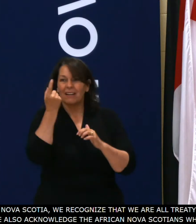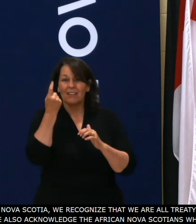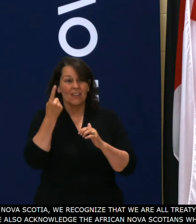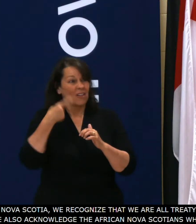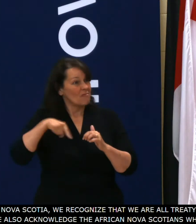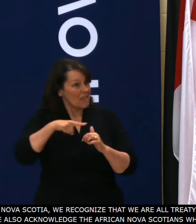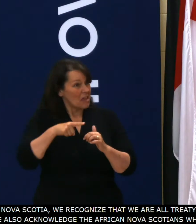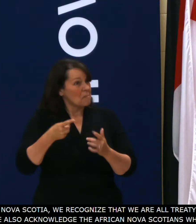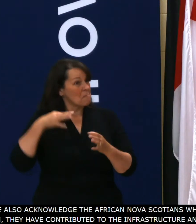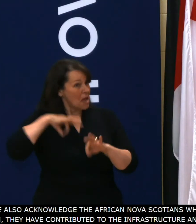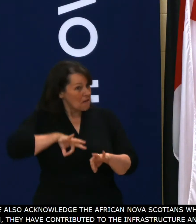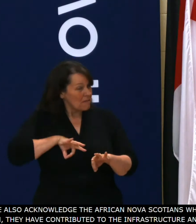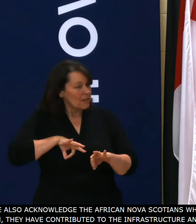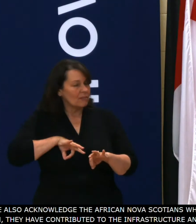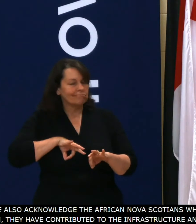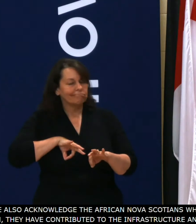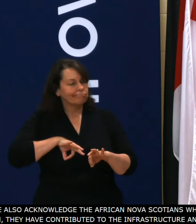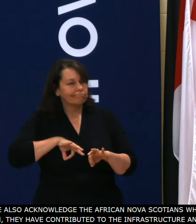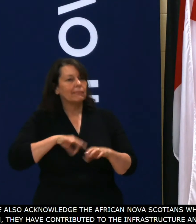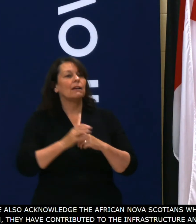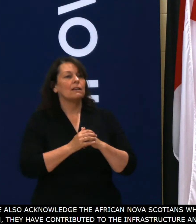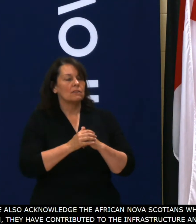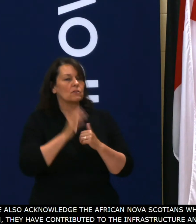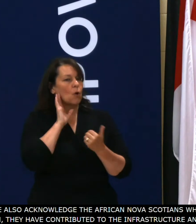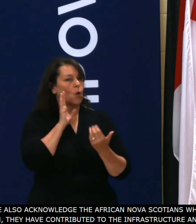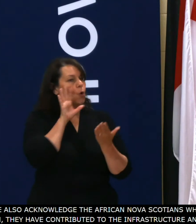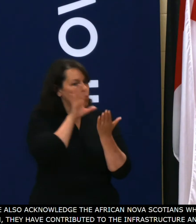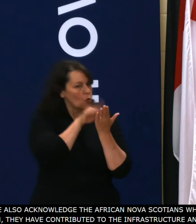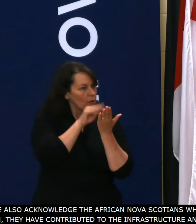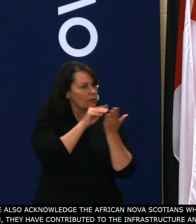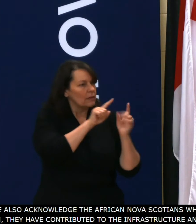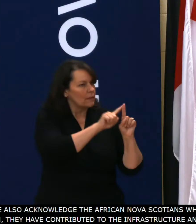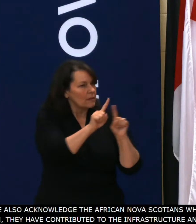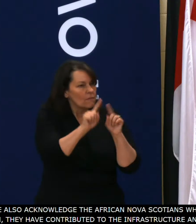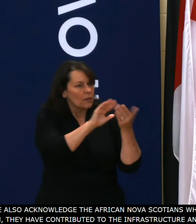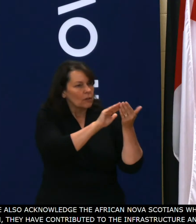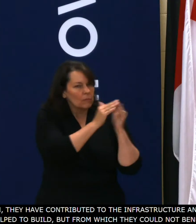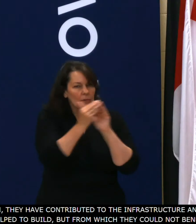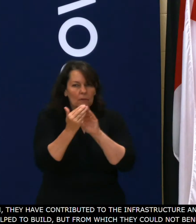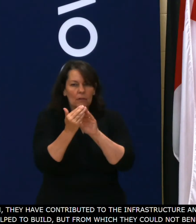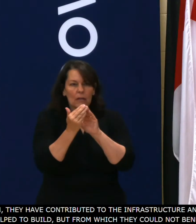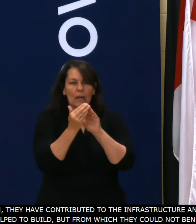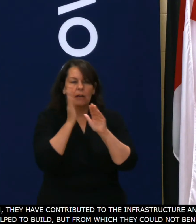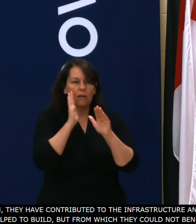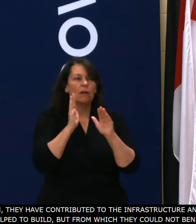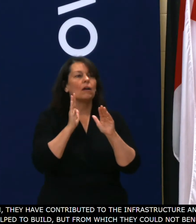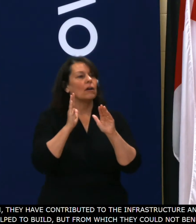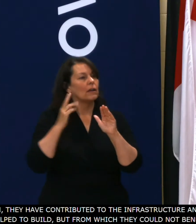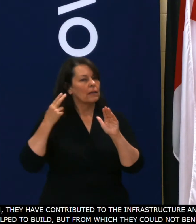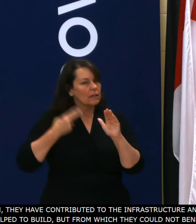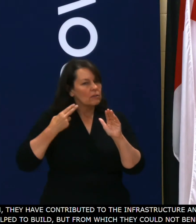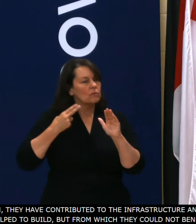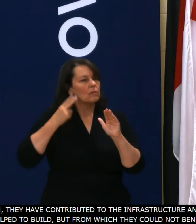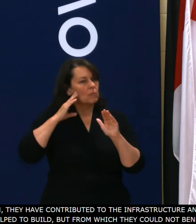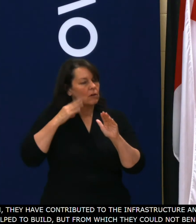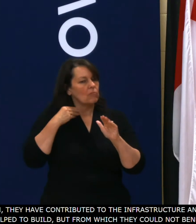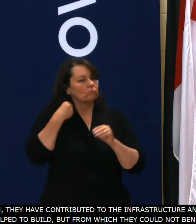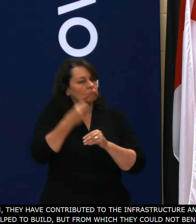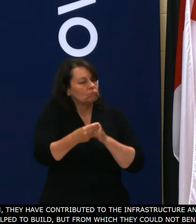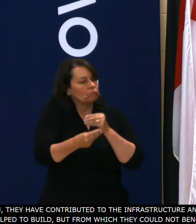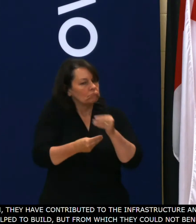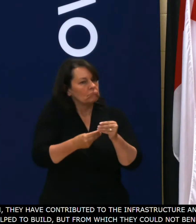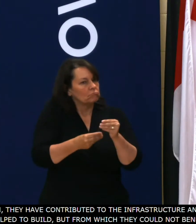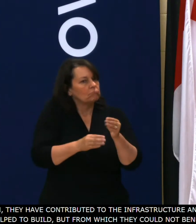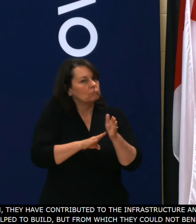benefit. Let us learn more about how these respective communities were shaped by the historical contributions of African